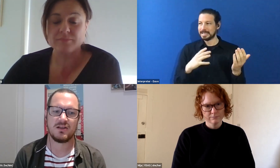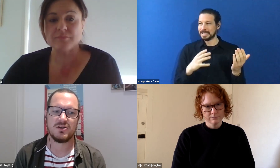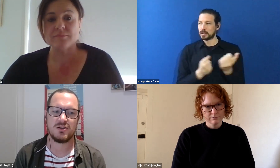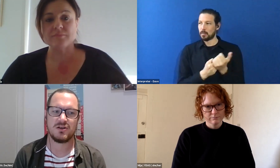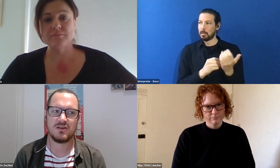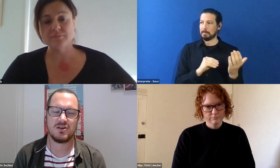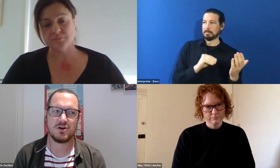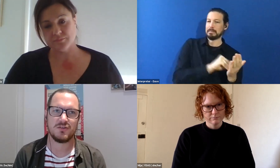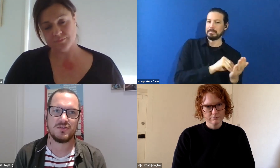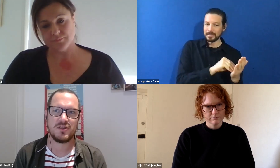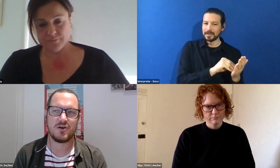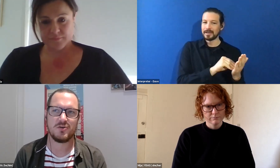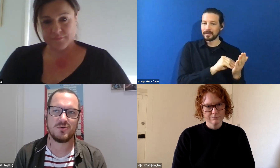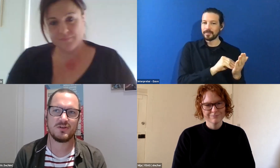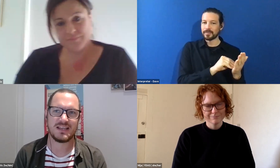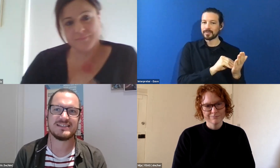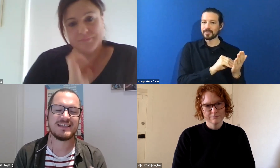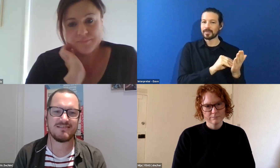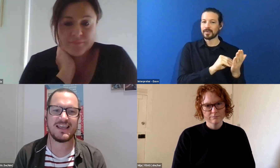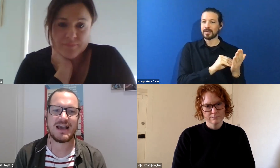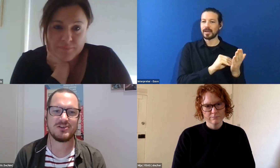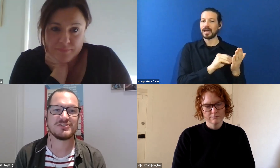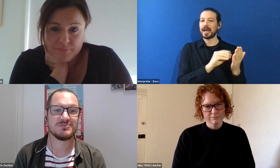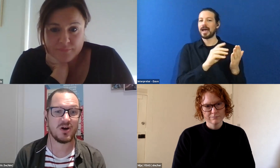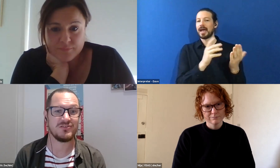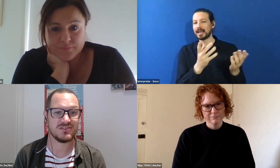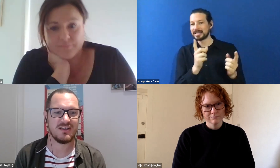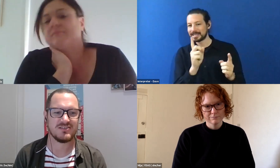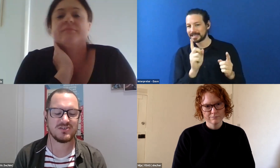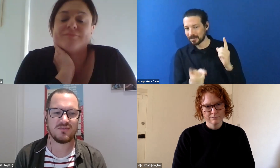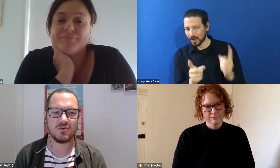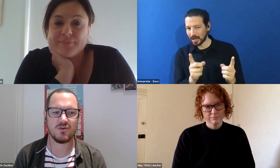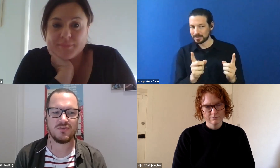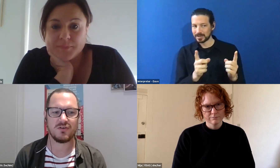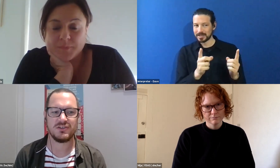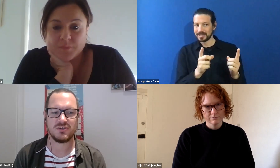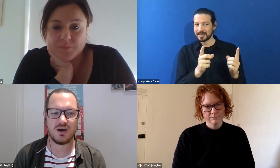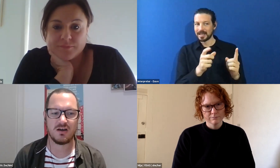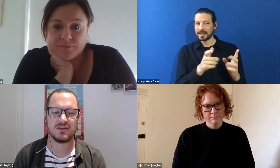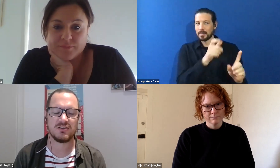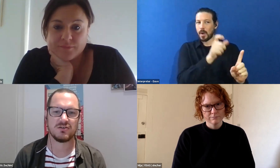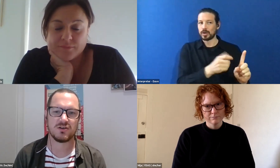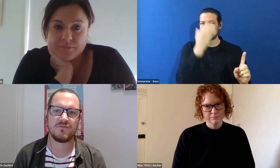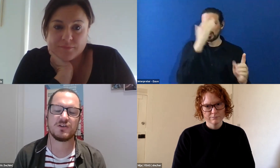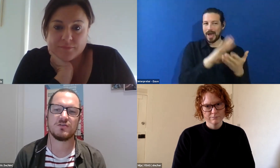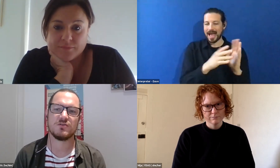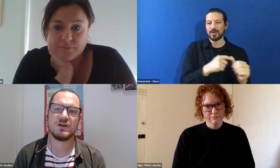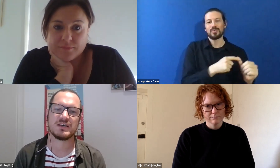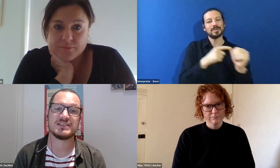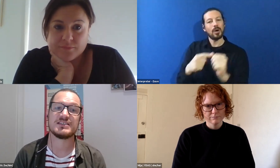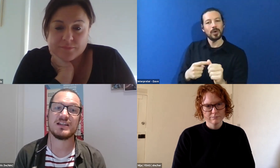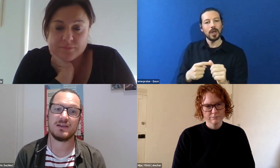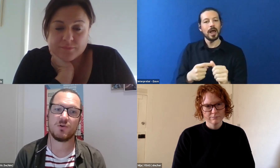then not know necessarily how you respond. So if you're not confident